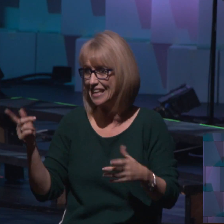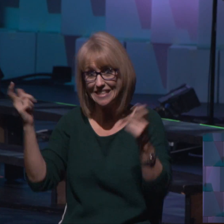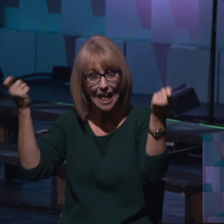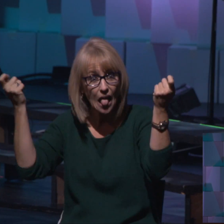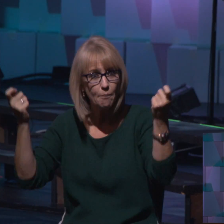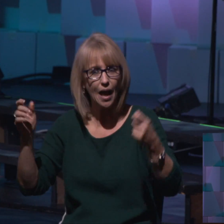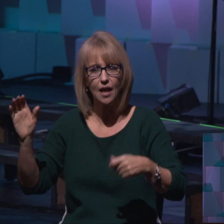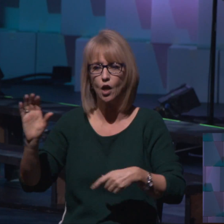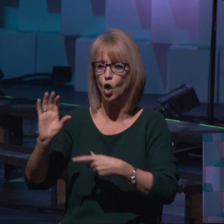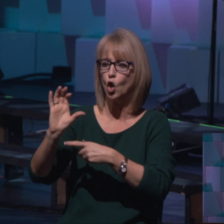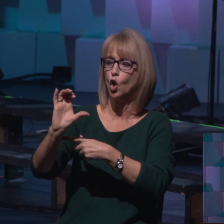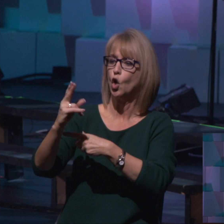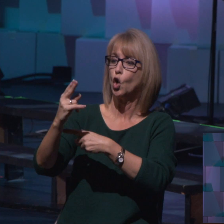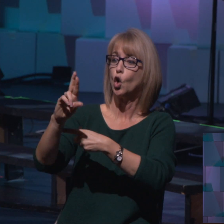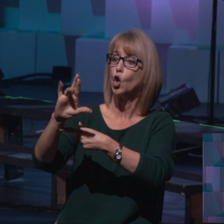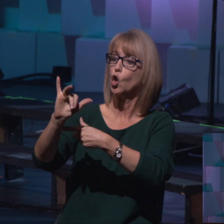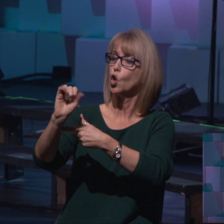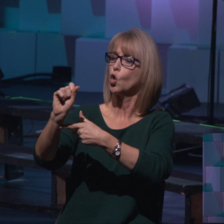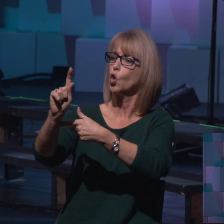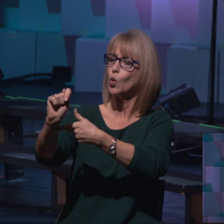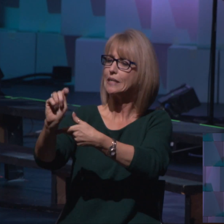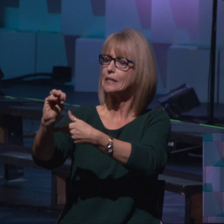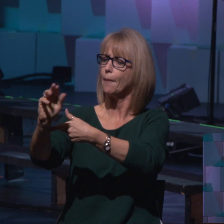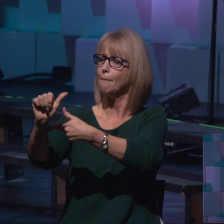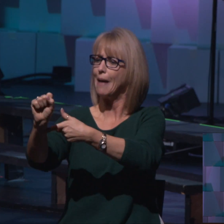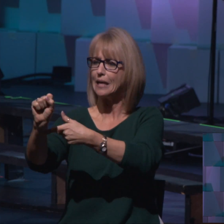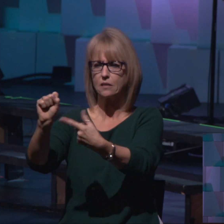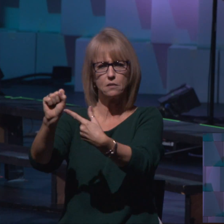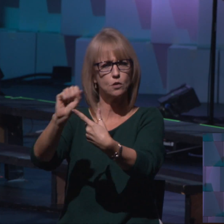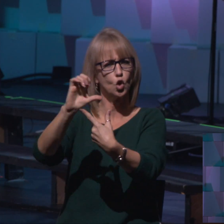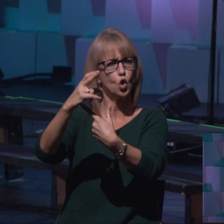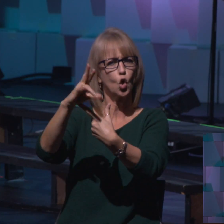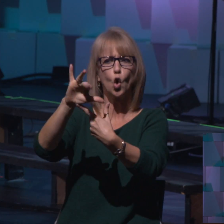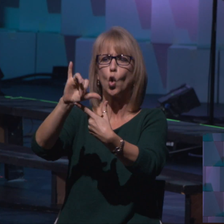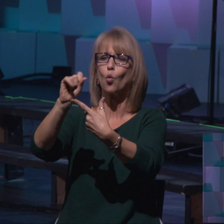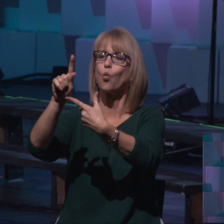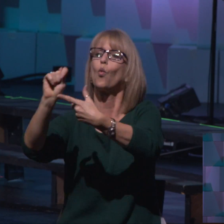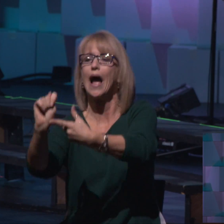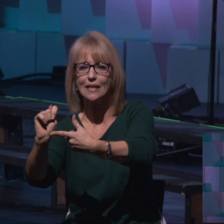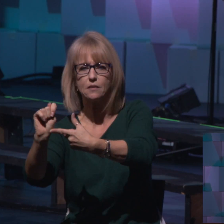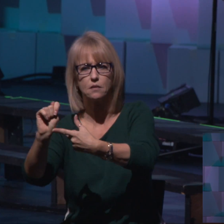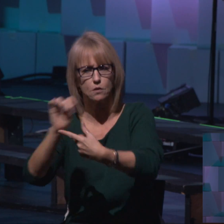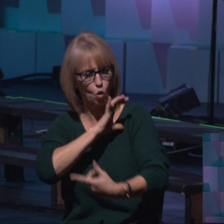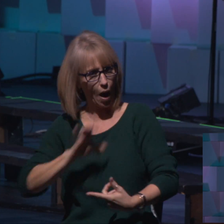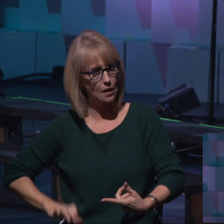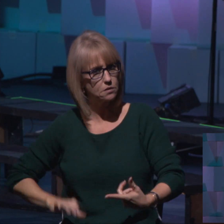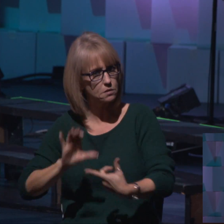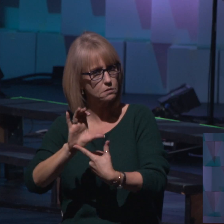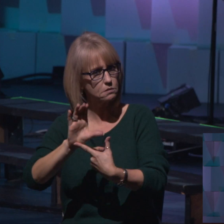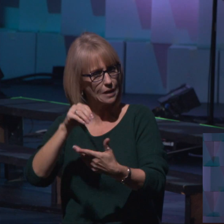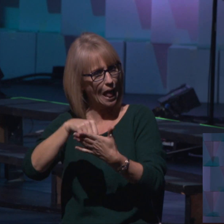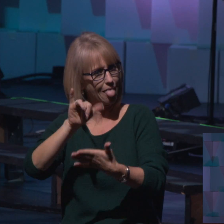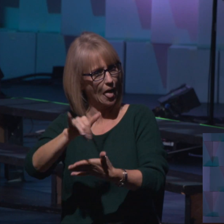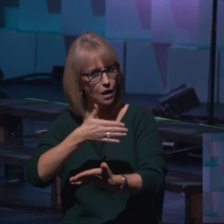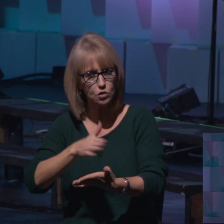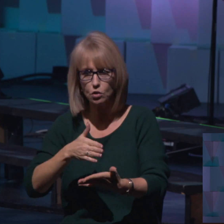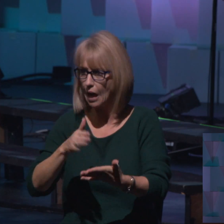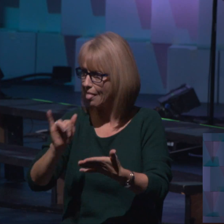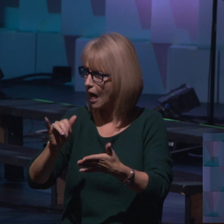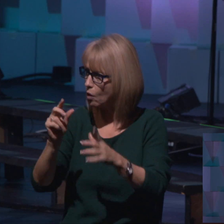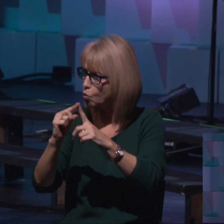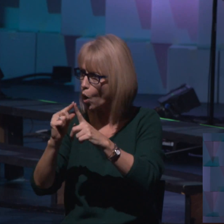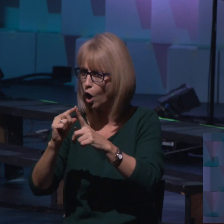in the word Christmas is the word Christ. Christ is the Greek title of Messiah. When it's translated